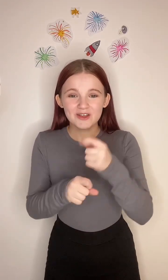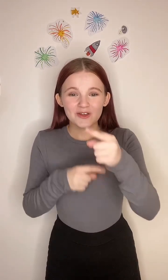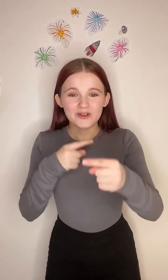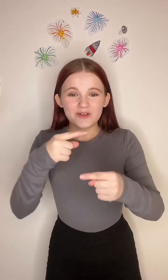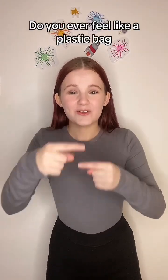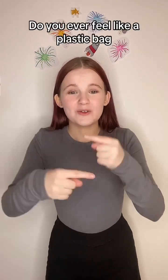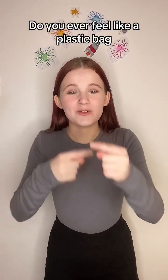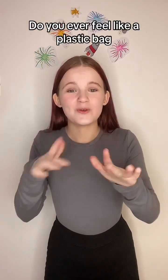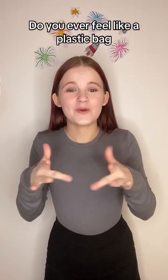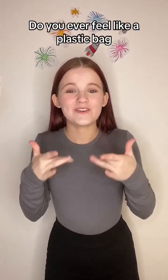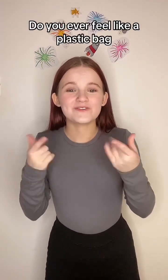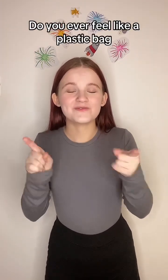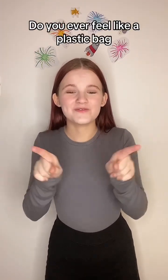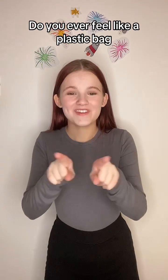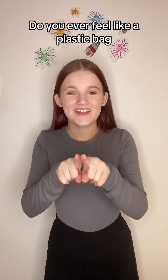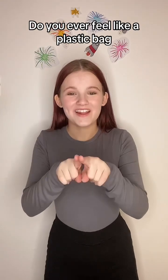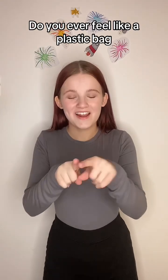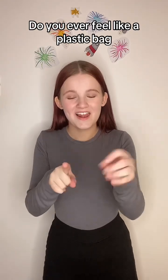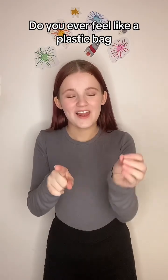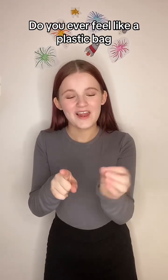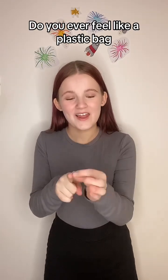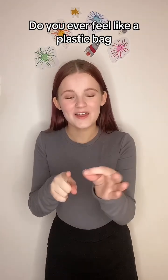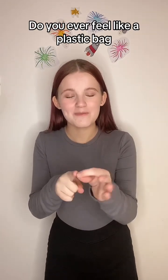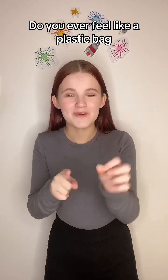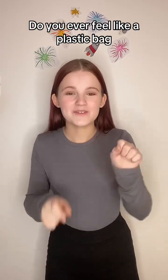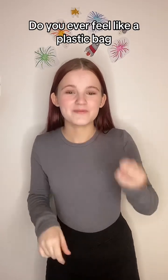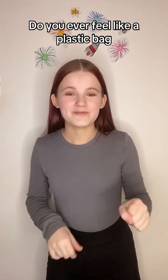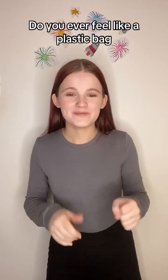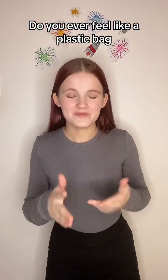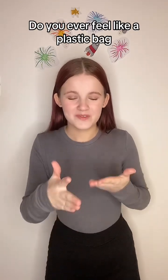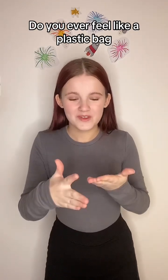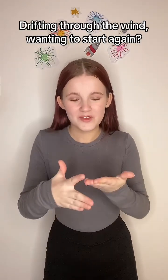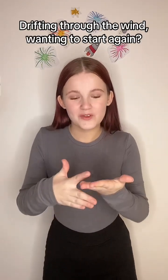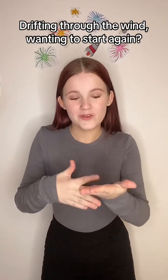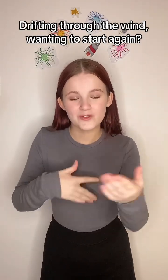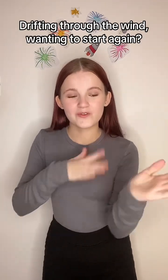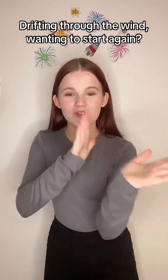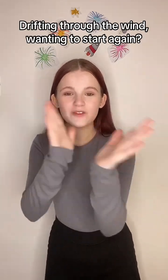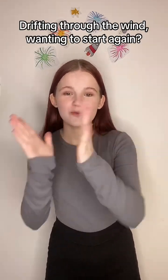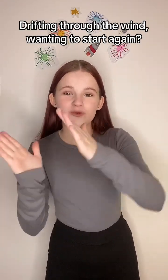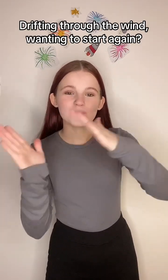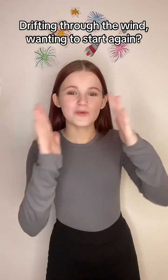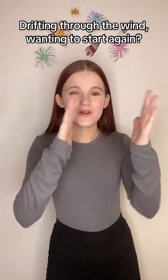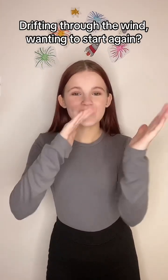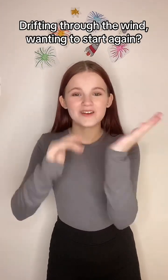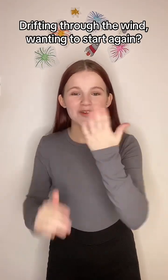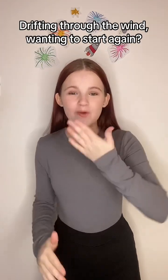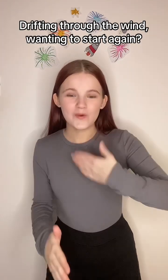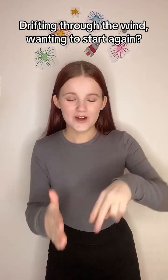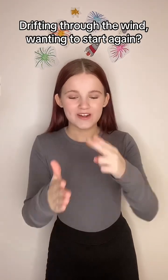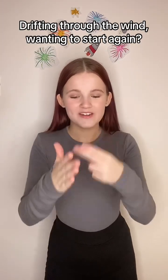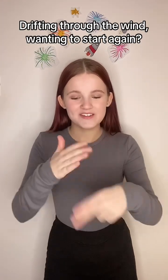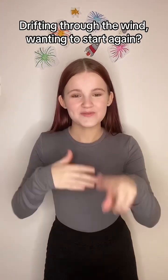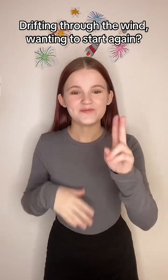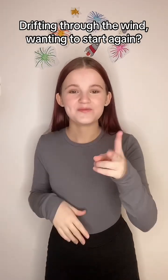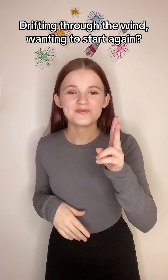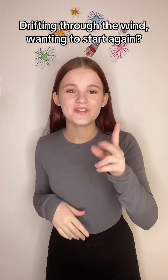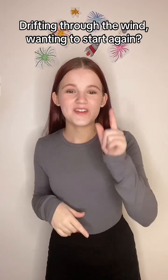Do you ever feel like a plastic bag? Drifting through the wind, wanting to start again.